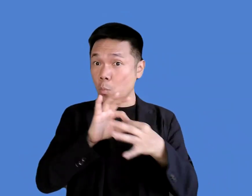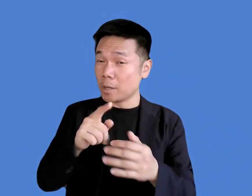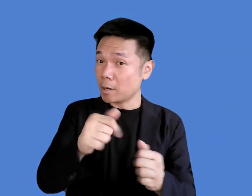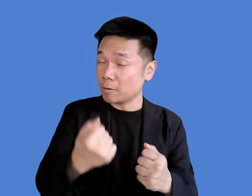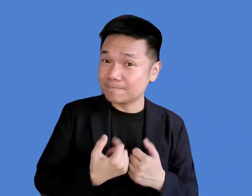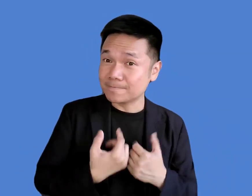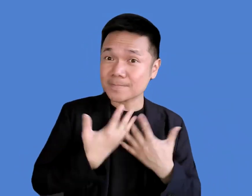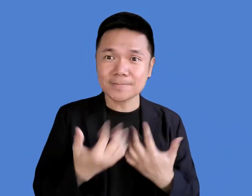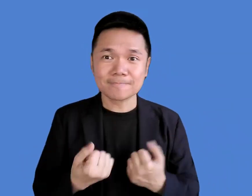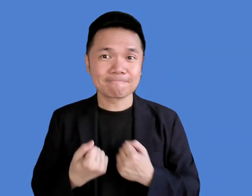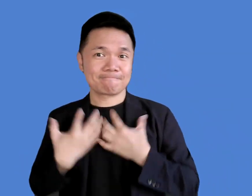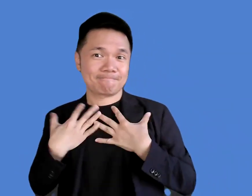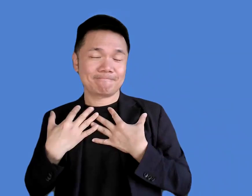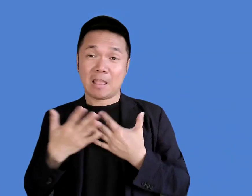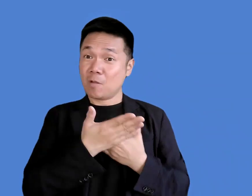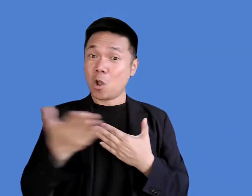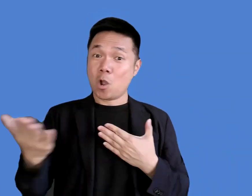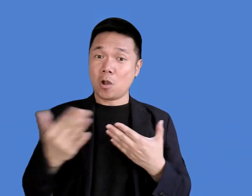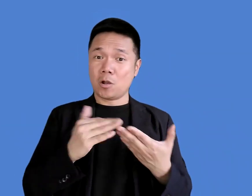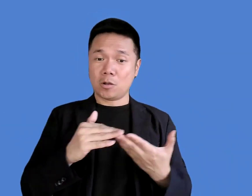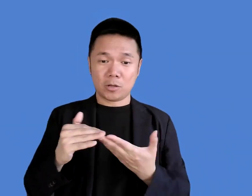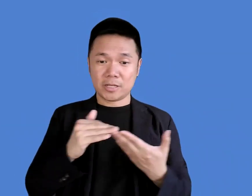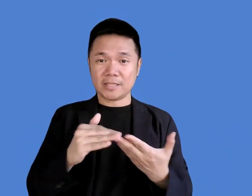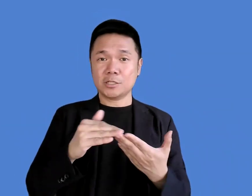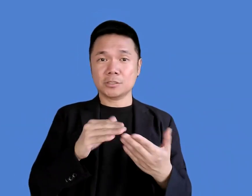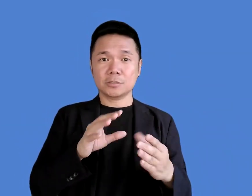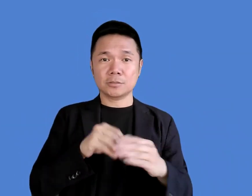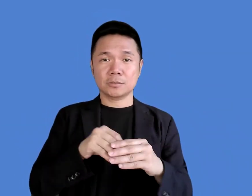inspire other organizations